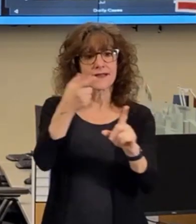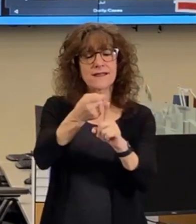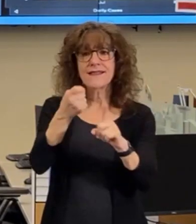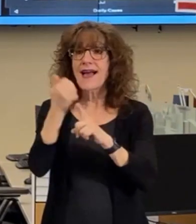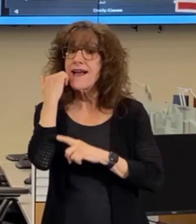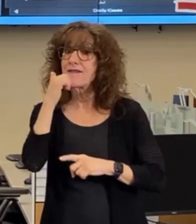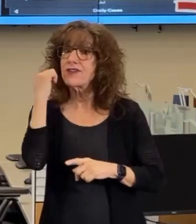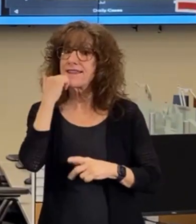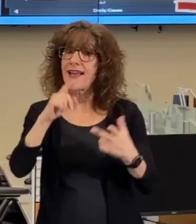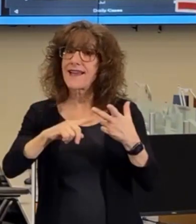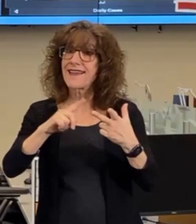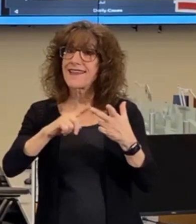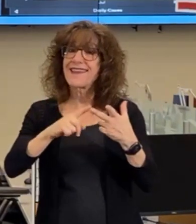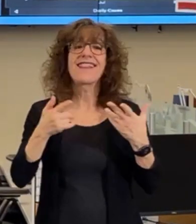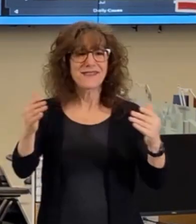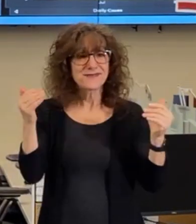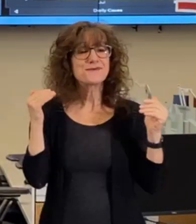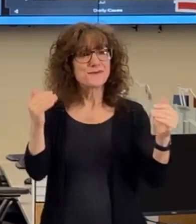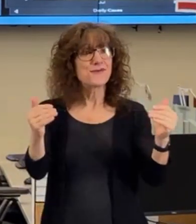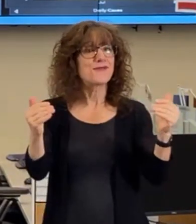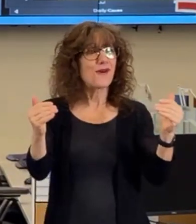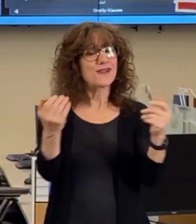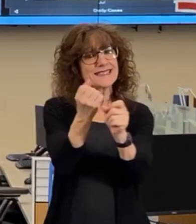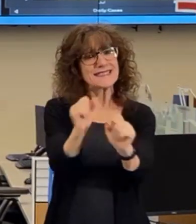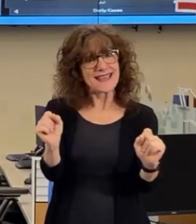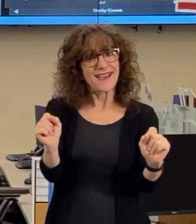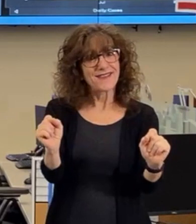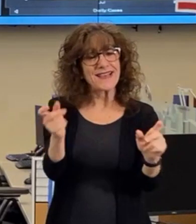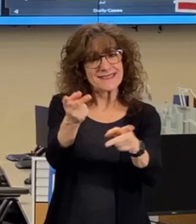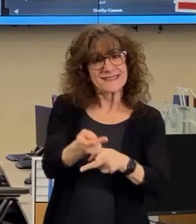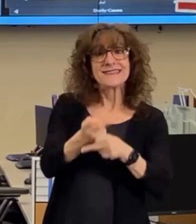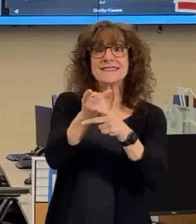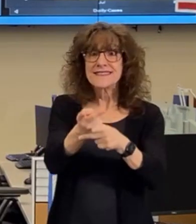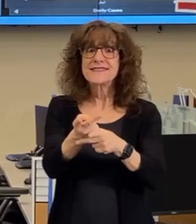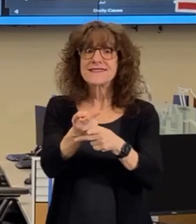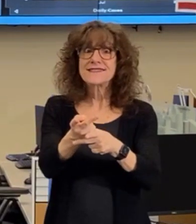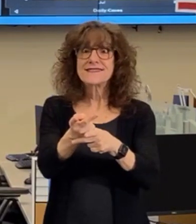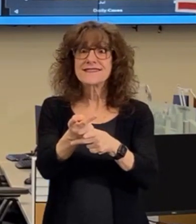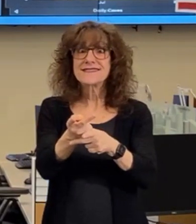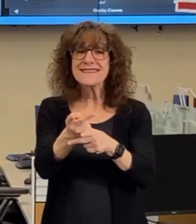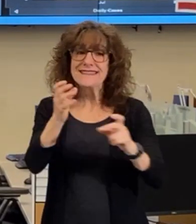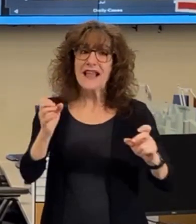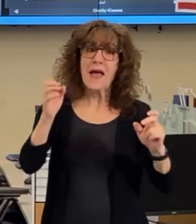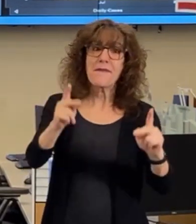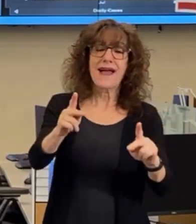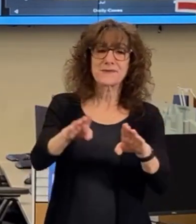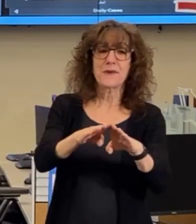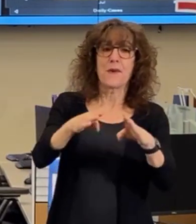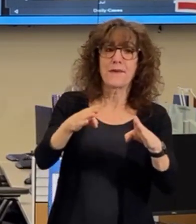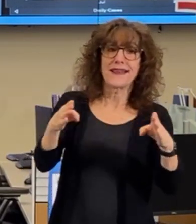each day allows us to move forward safely and cautiously with resuming our reopening